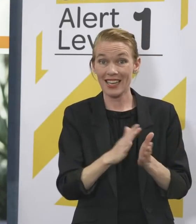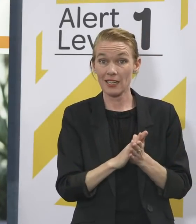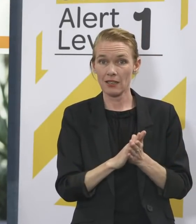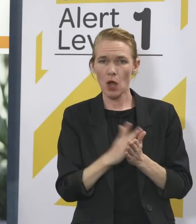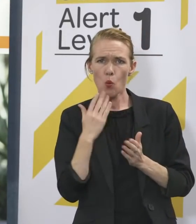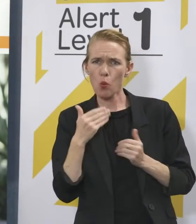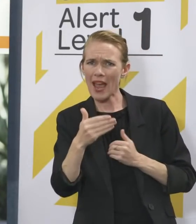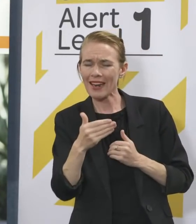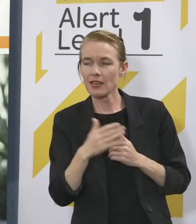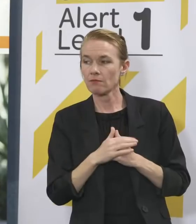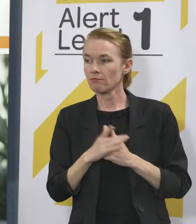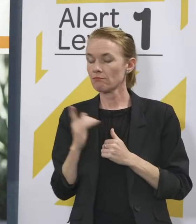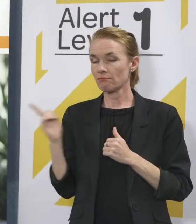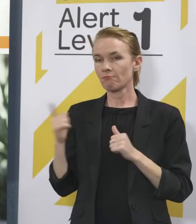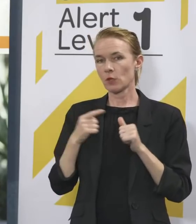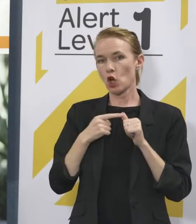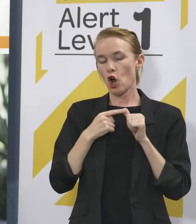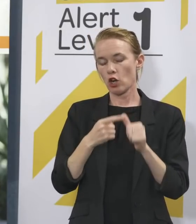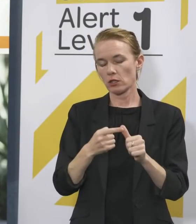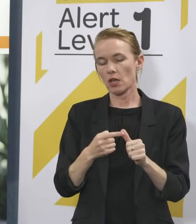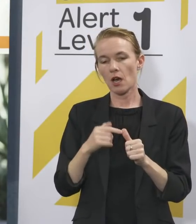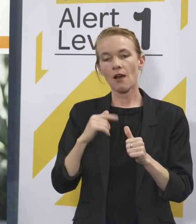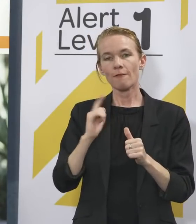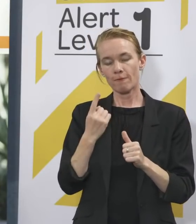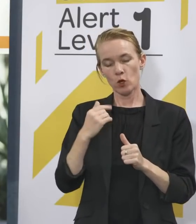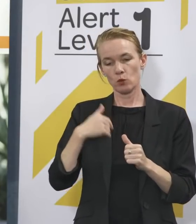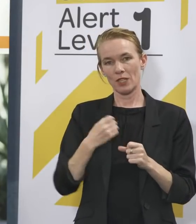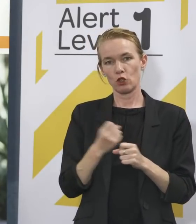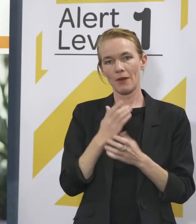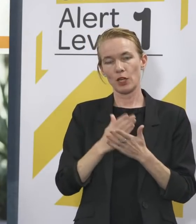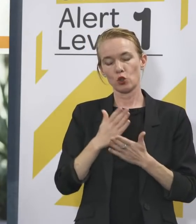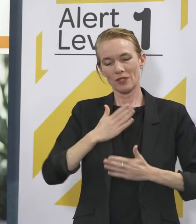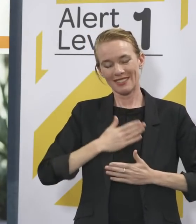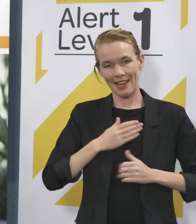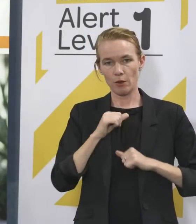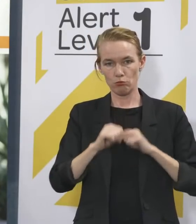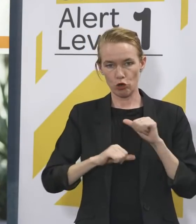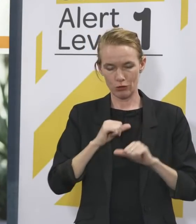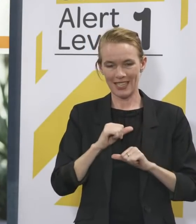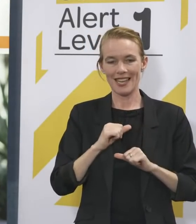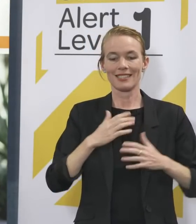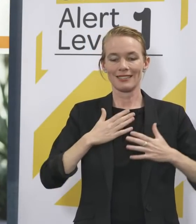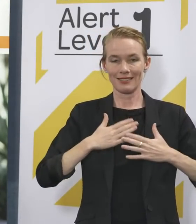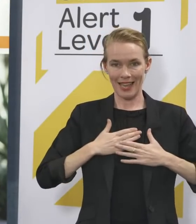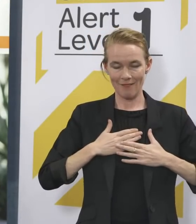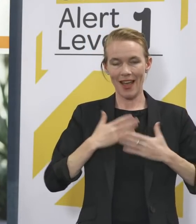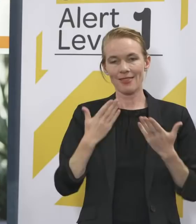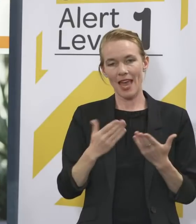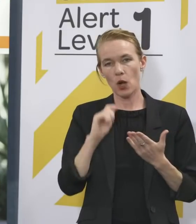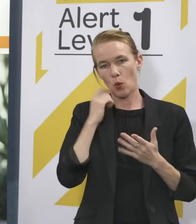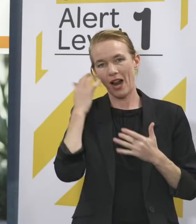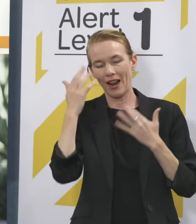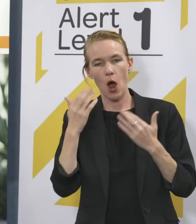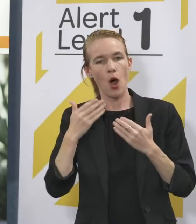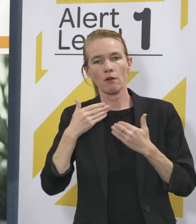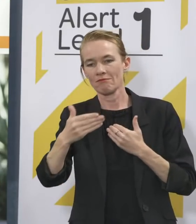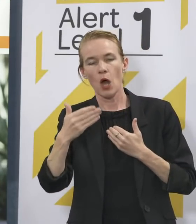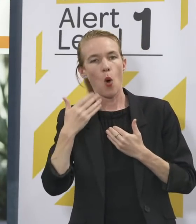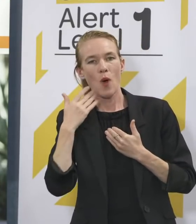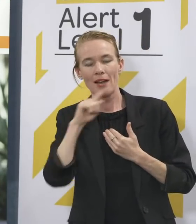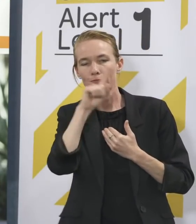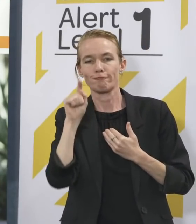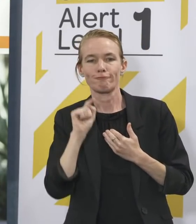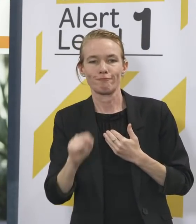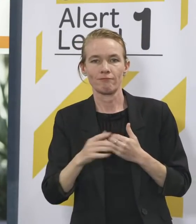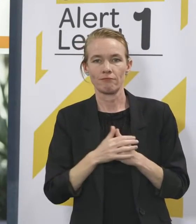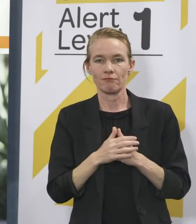assure ministers that we were in a position to reopen that process safely. So that work's underway. I can't give an indication of when that might be. What do you think